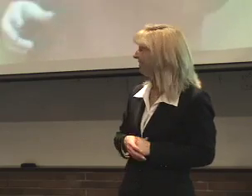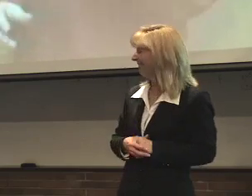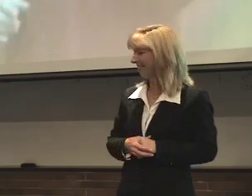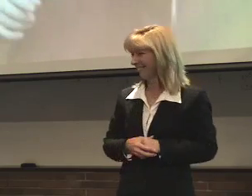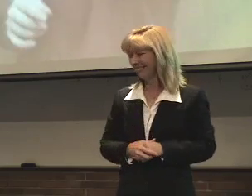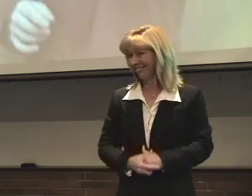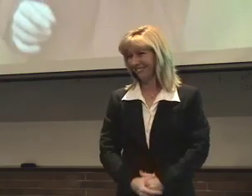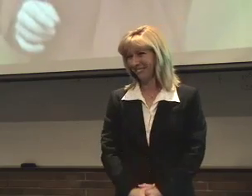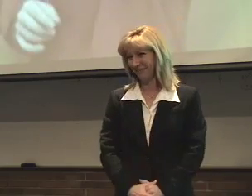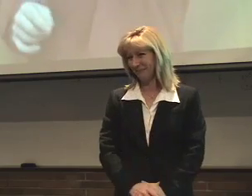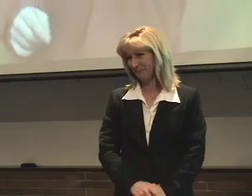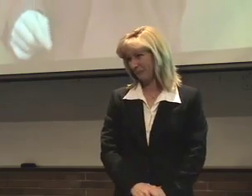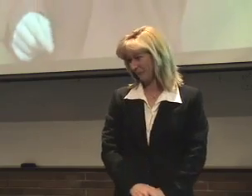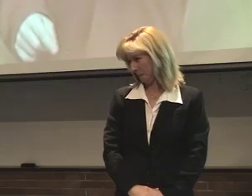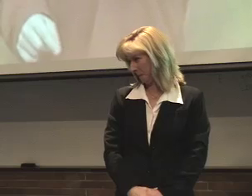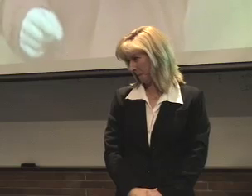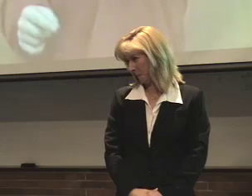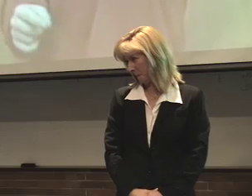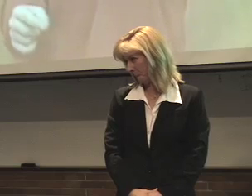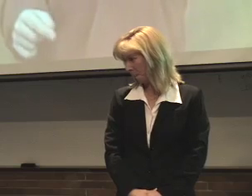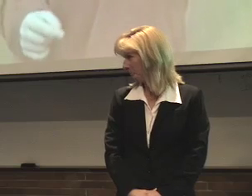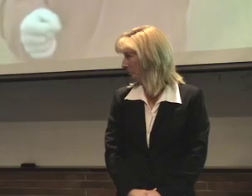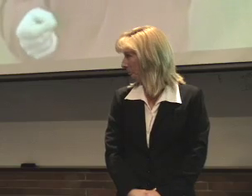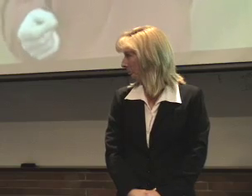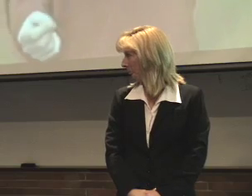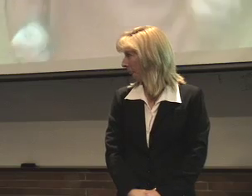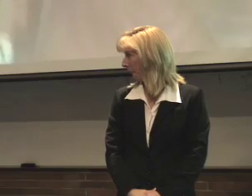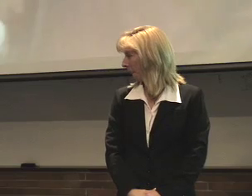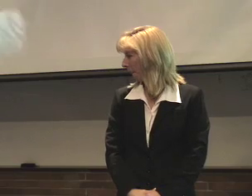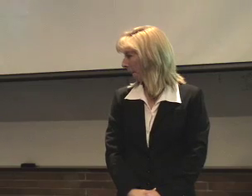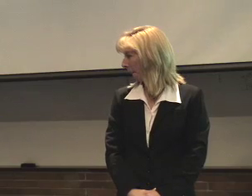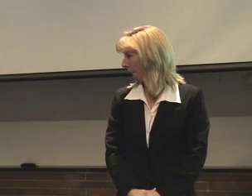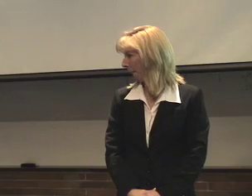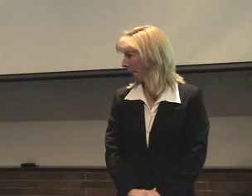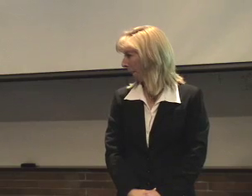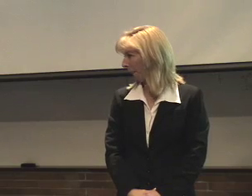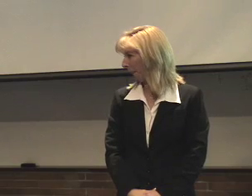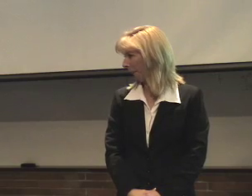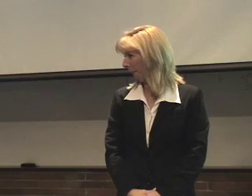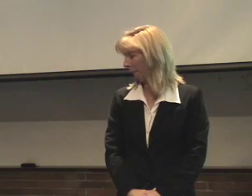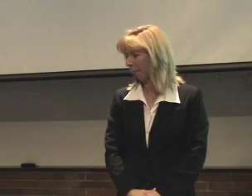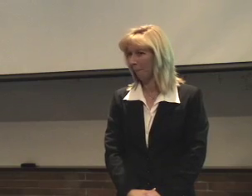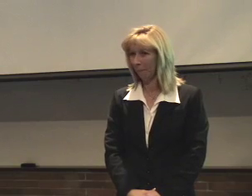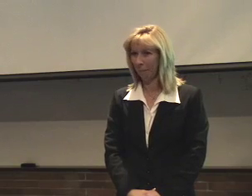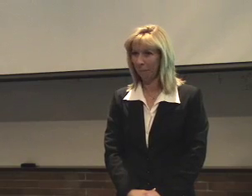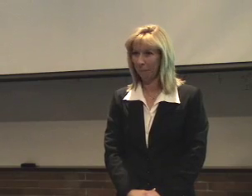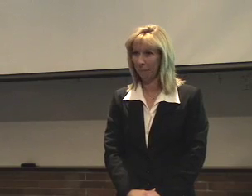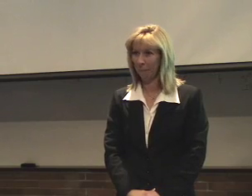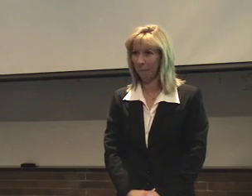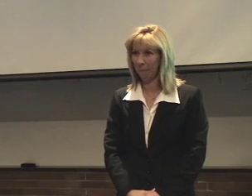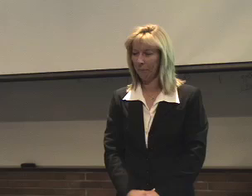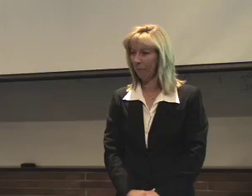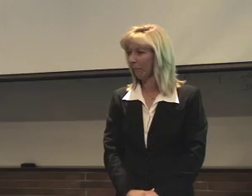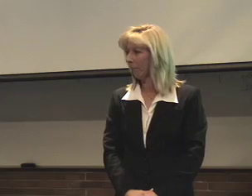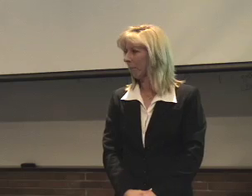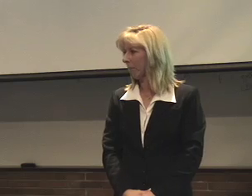There's a fly. It's in my mouth. So did not say that. It's in my mouth. And JP's his teacher. She's in all of his